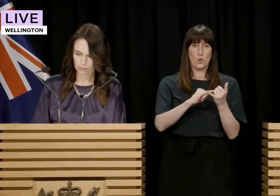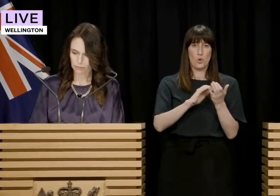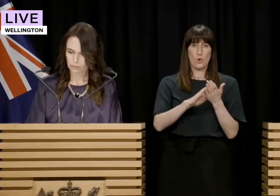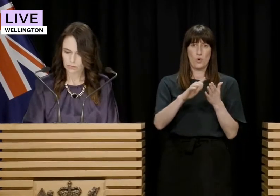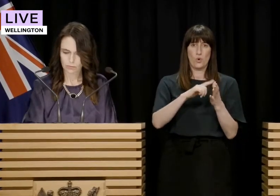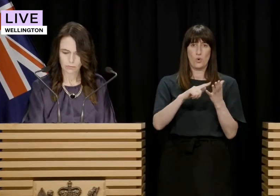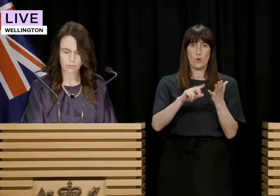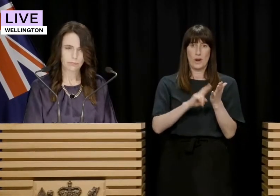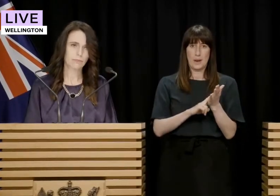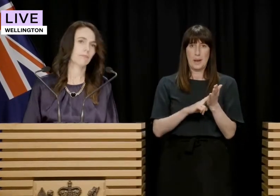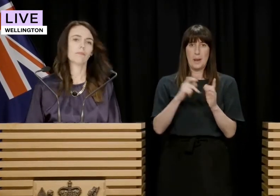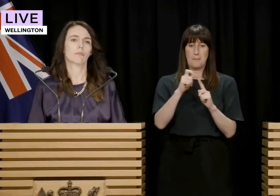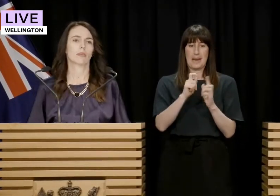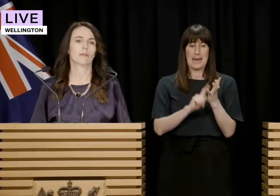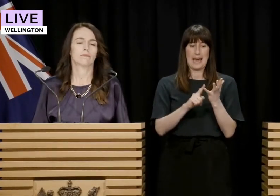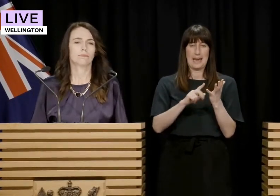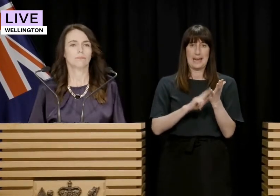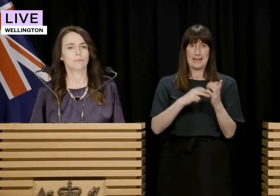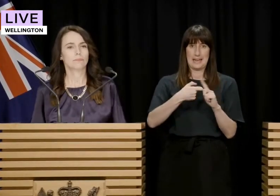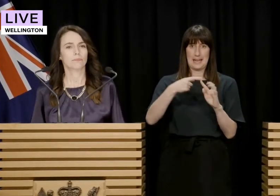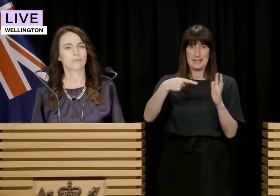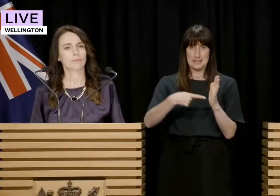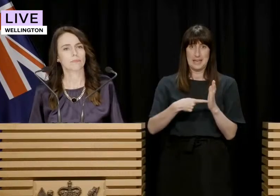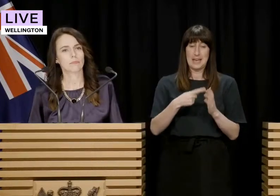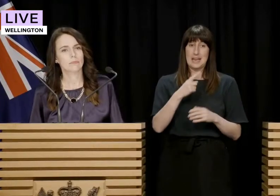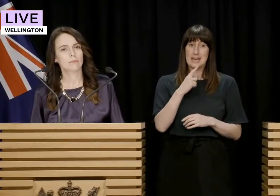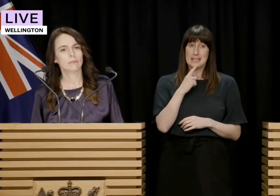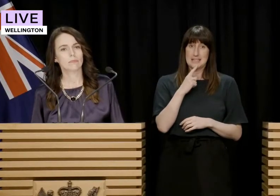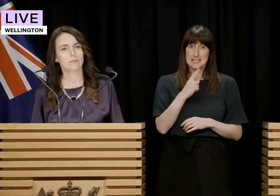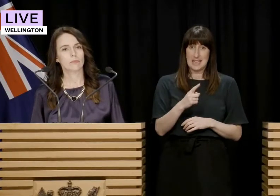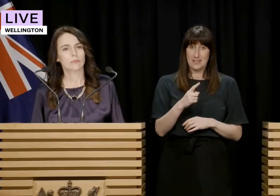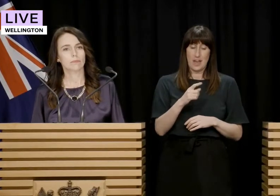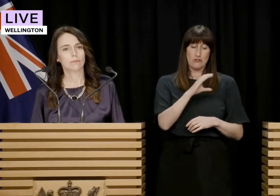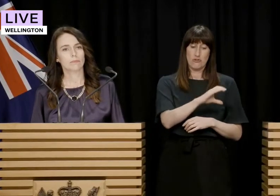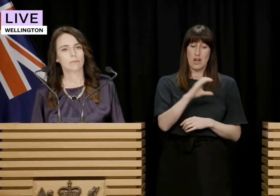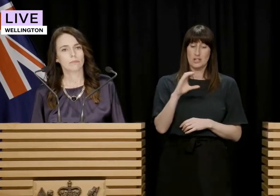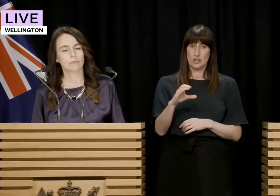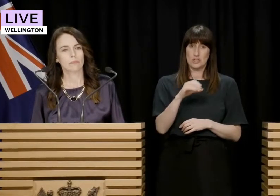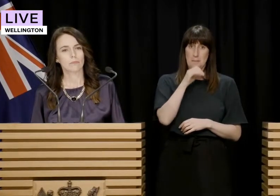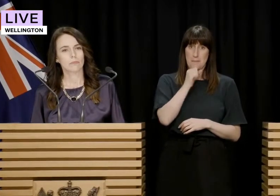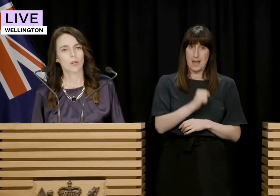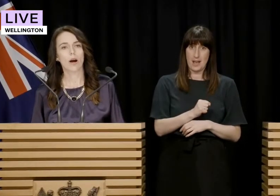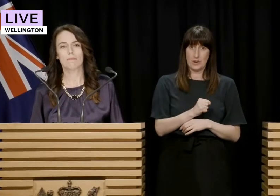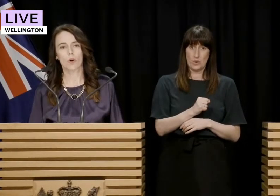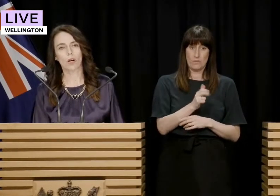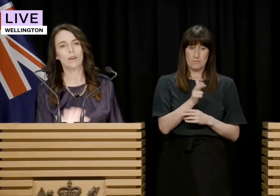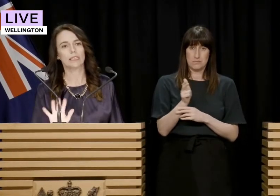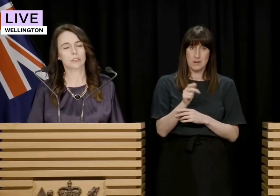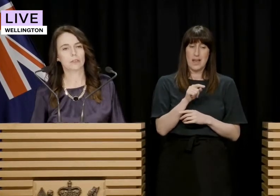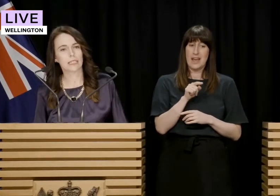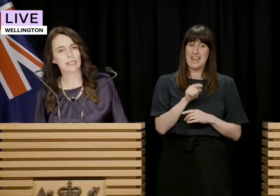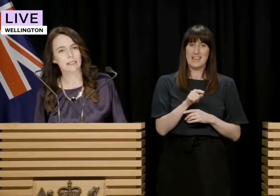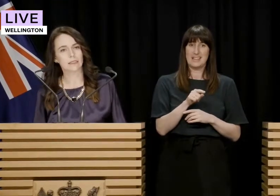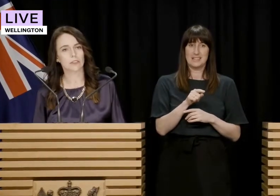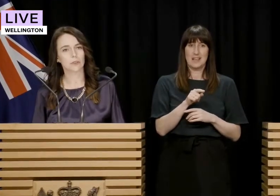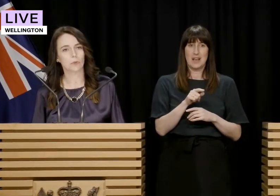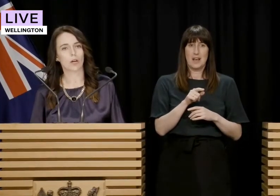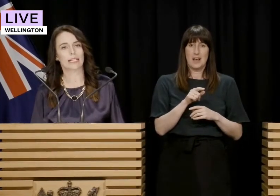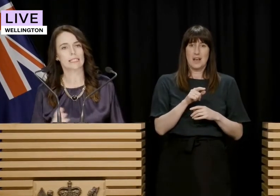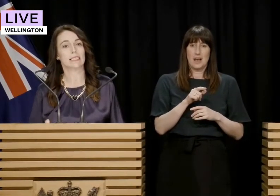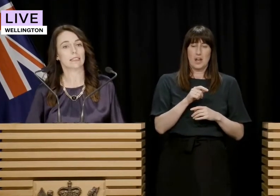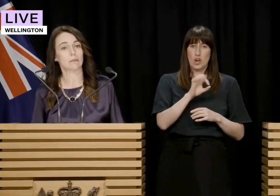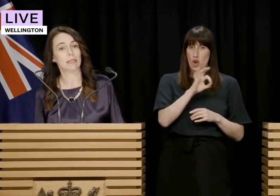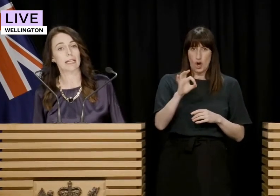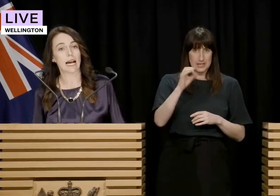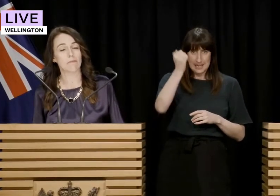terrorist, that he's a nutter with a gun, but not a terrorist. Are you comfortable with your ministers appearing on his show? I'm not going to get into what